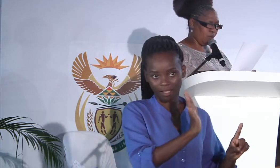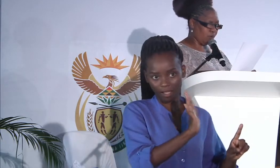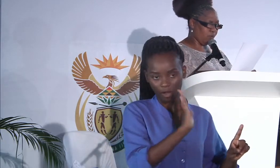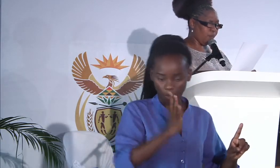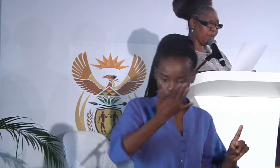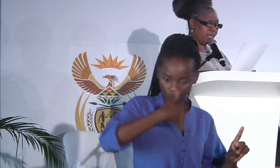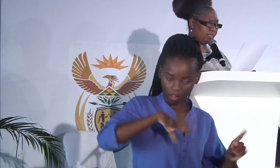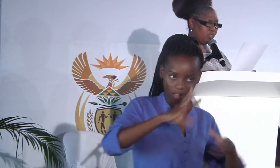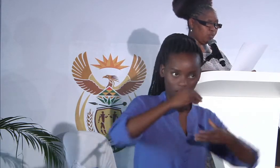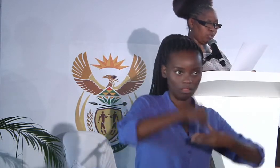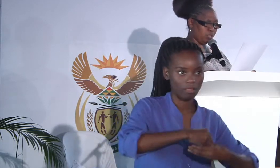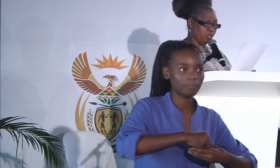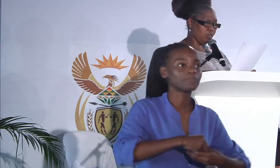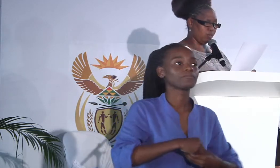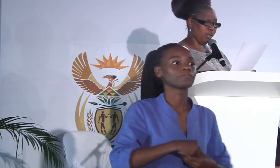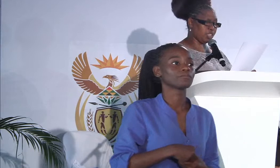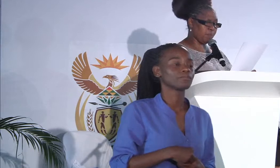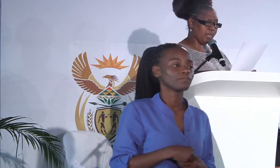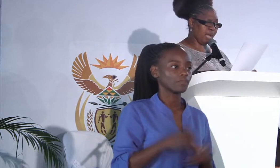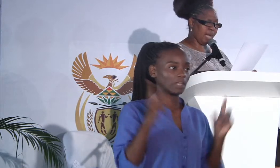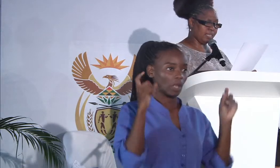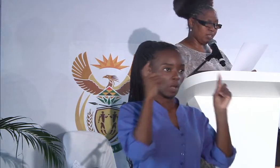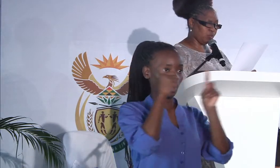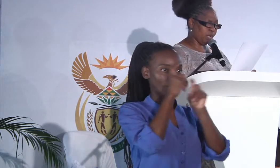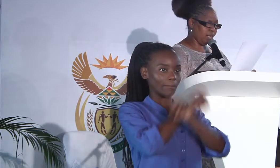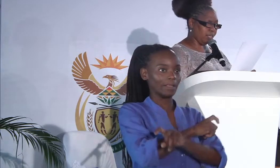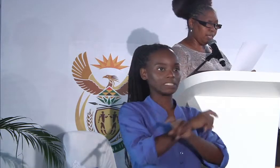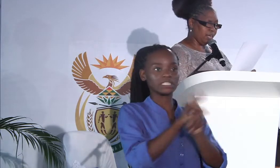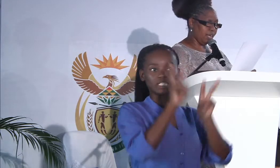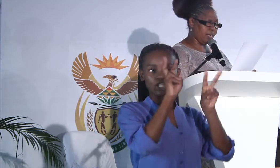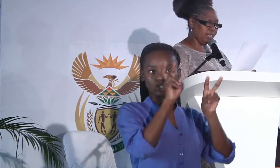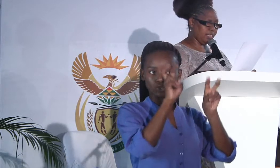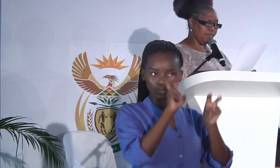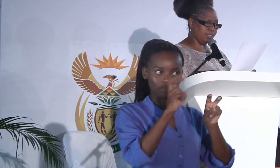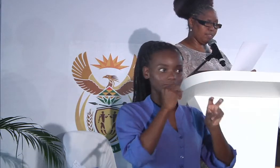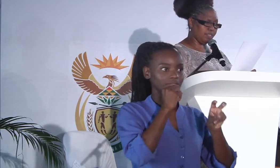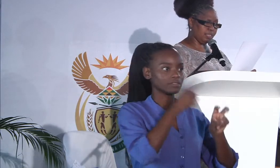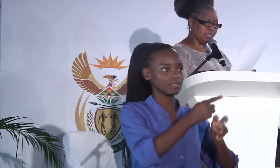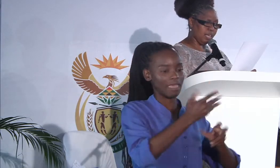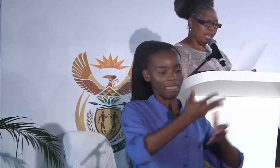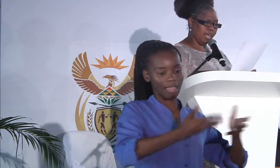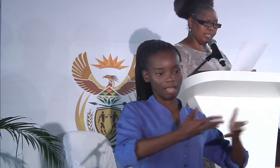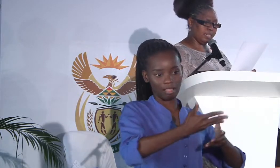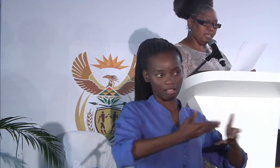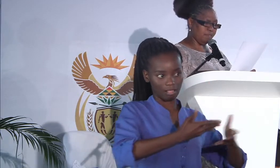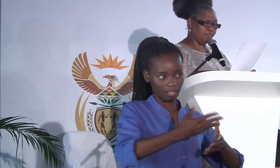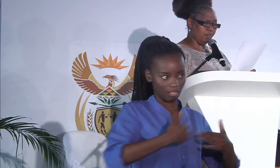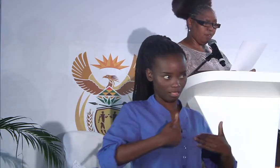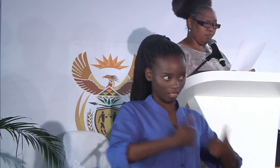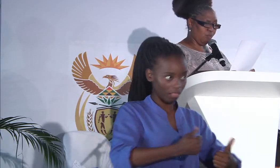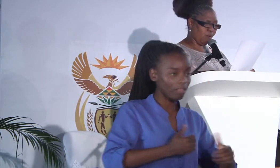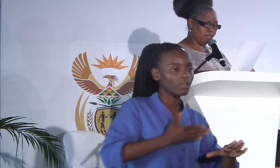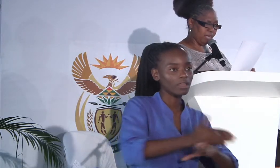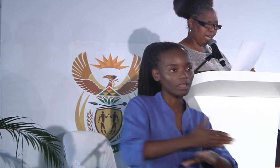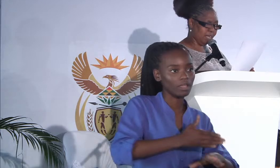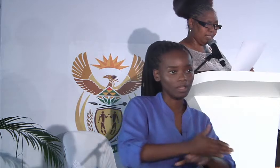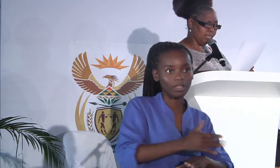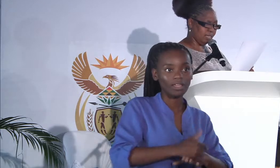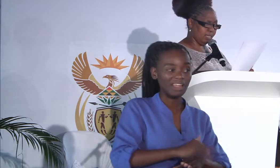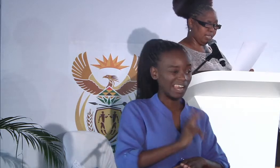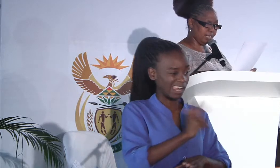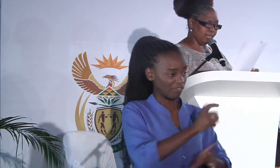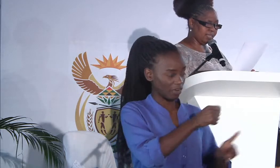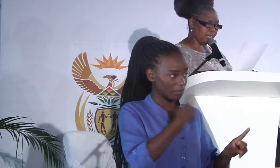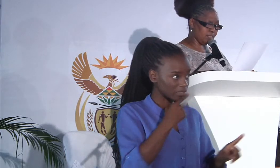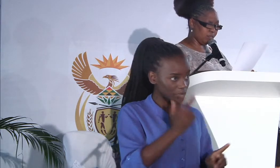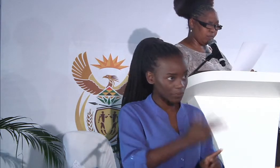on complex issues, to expand access to health and HIV services, and leave no one behind in the